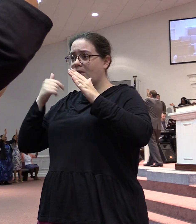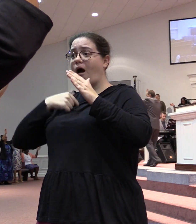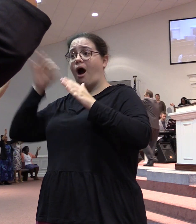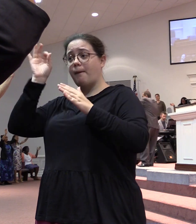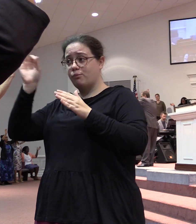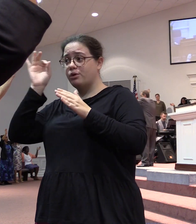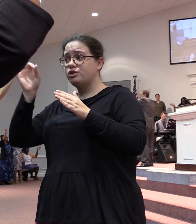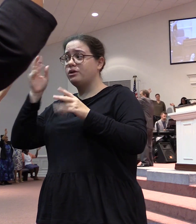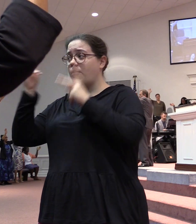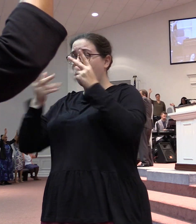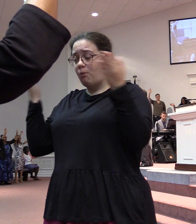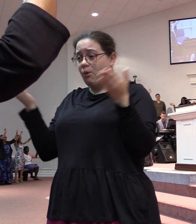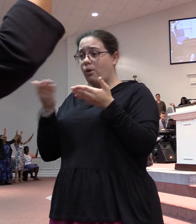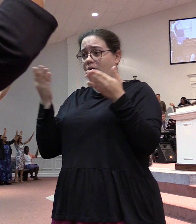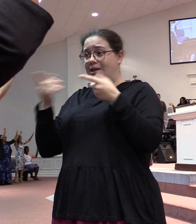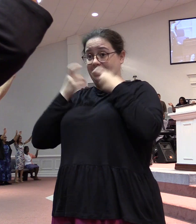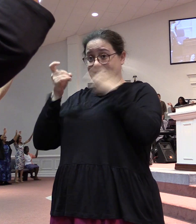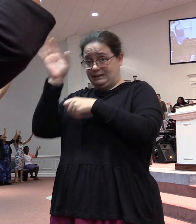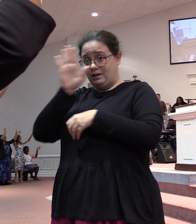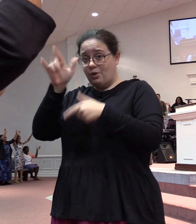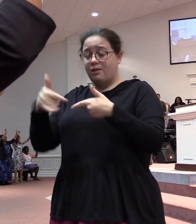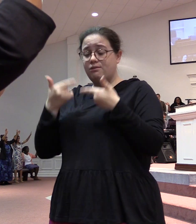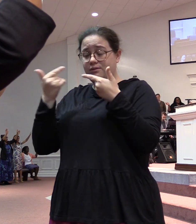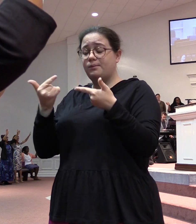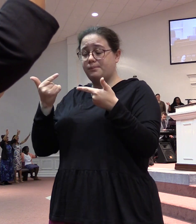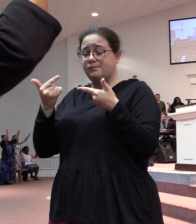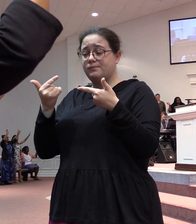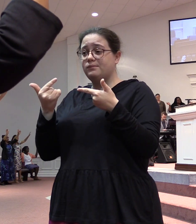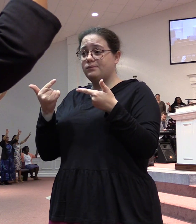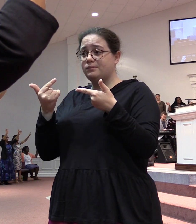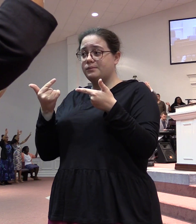people and there is sin in your life.